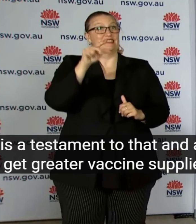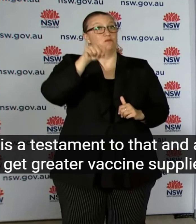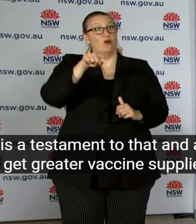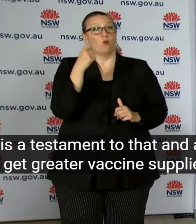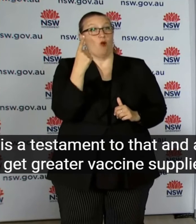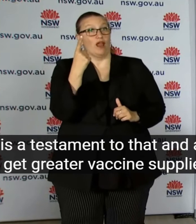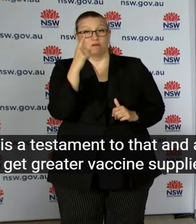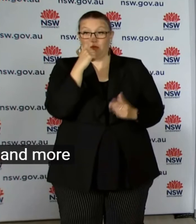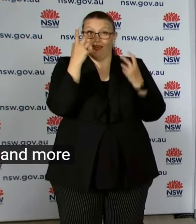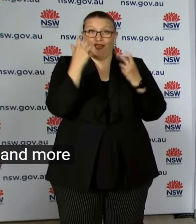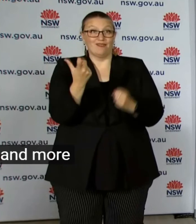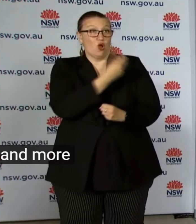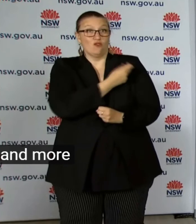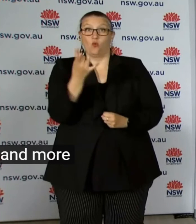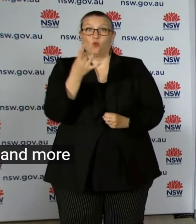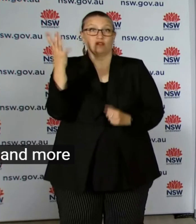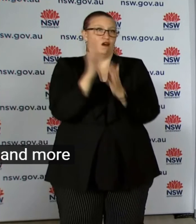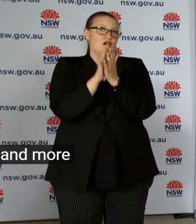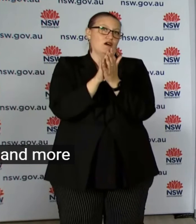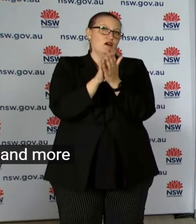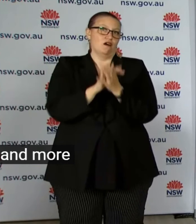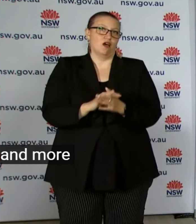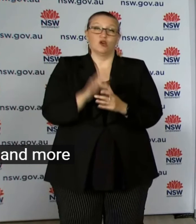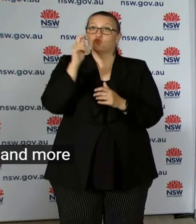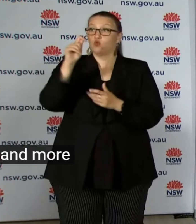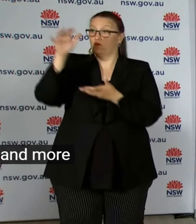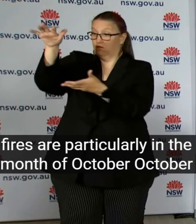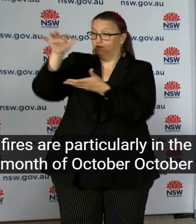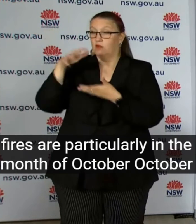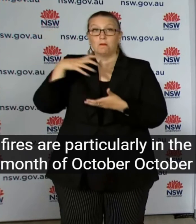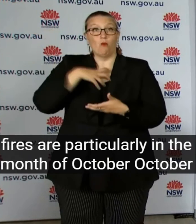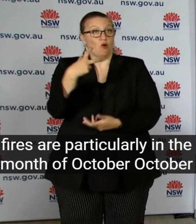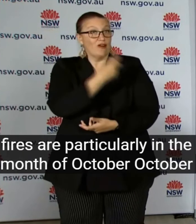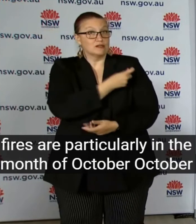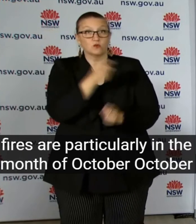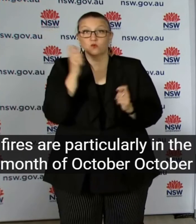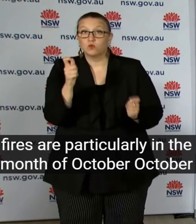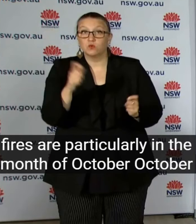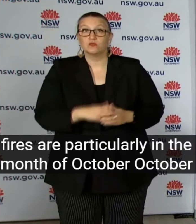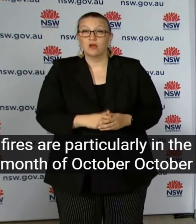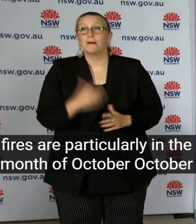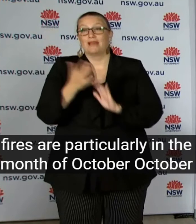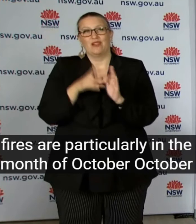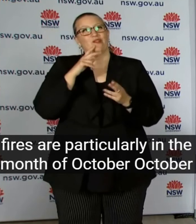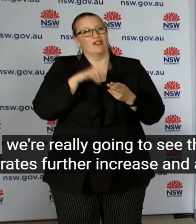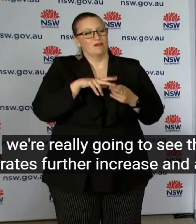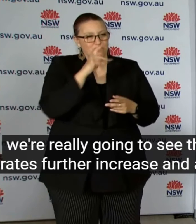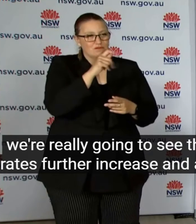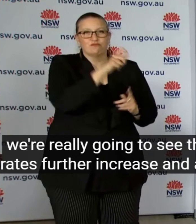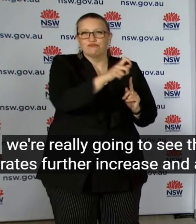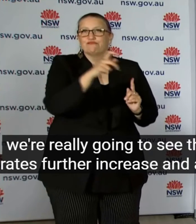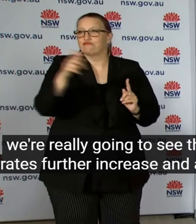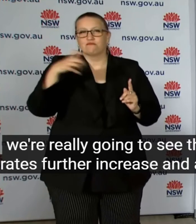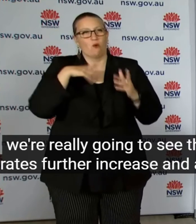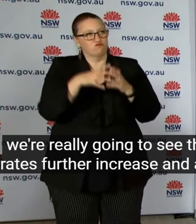of October, we're really going to see those rates further increase. And again, a big thank you to the people of New South Wales, and I really